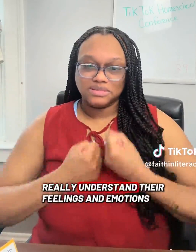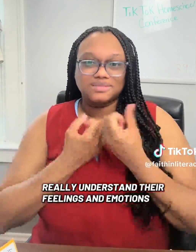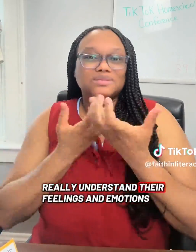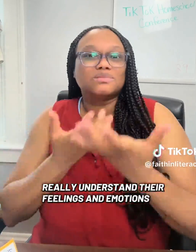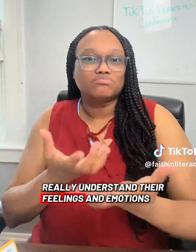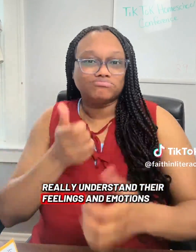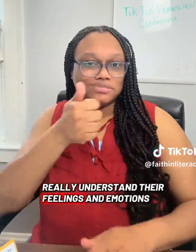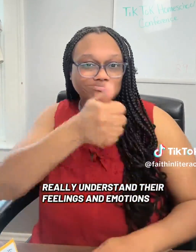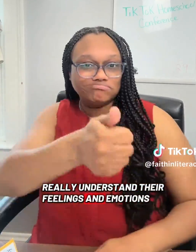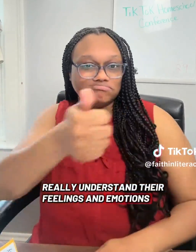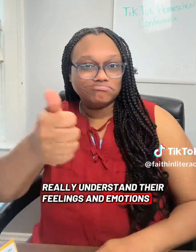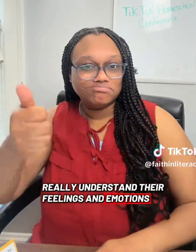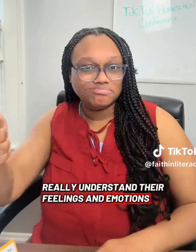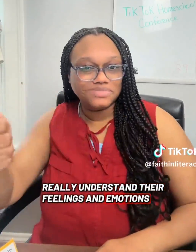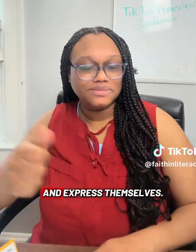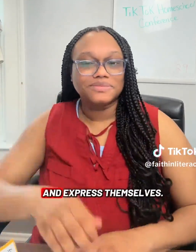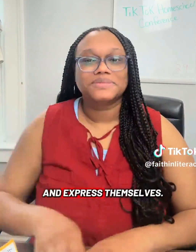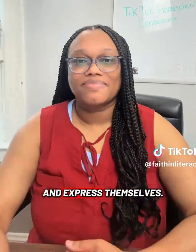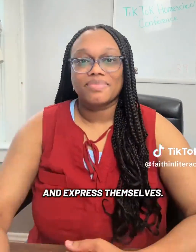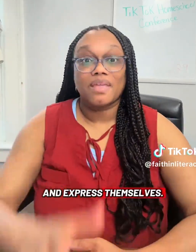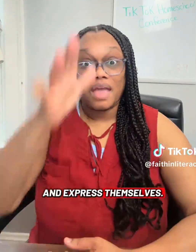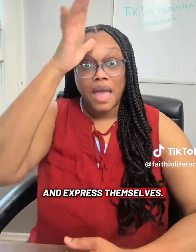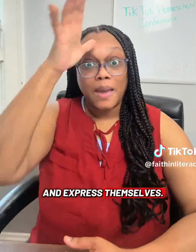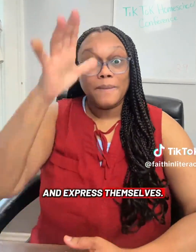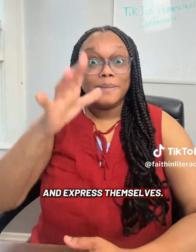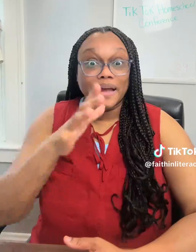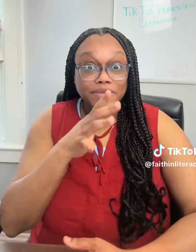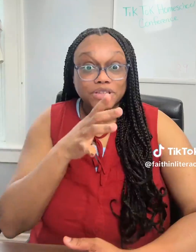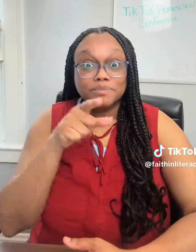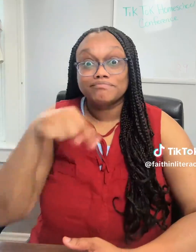their feelings and emotions and express themselves.